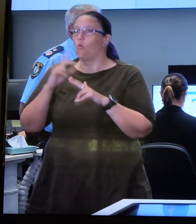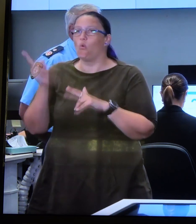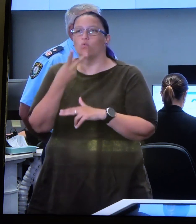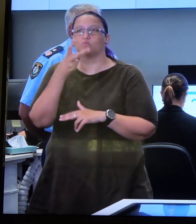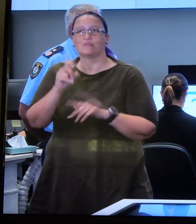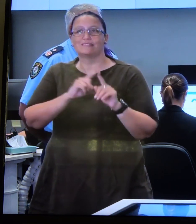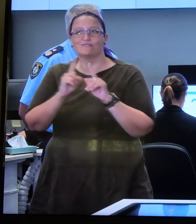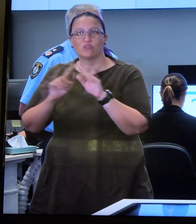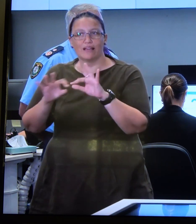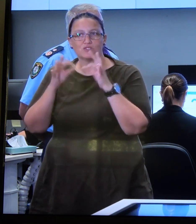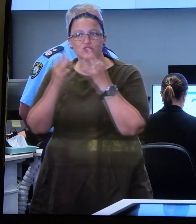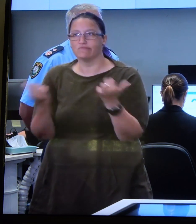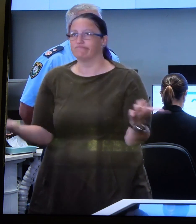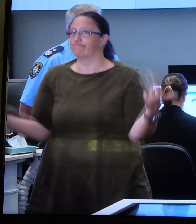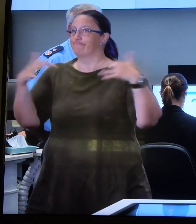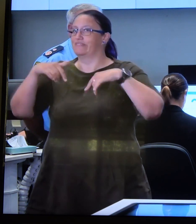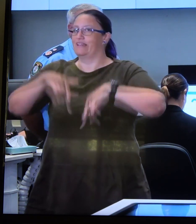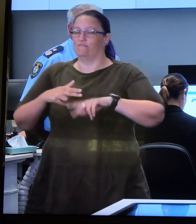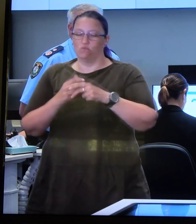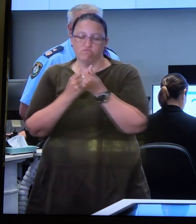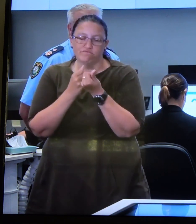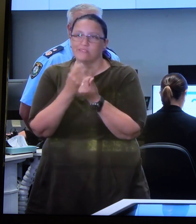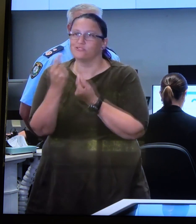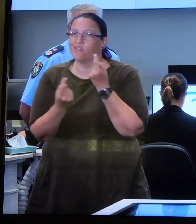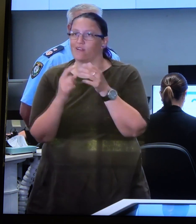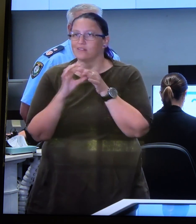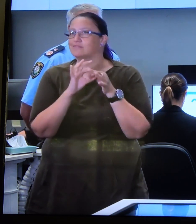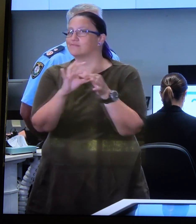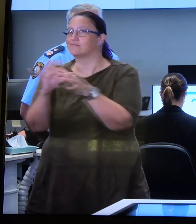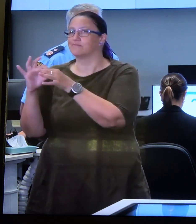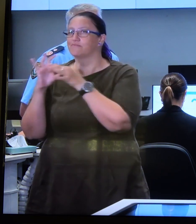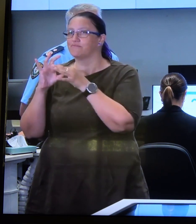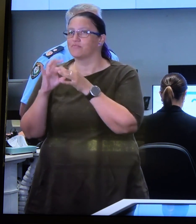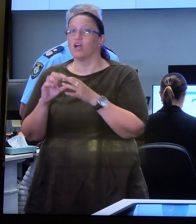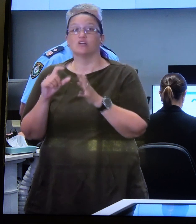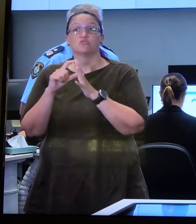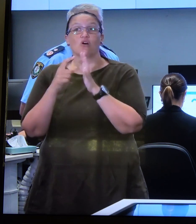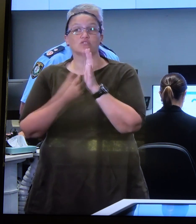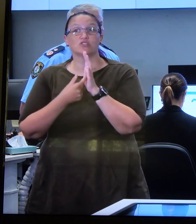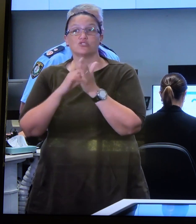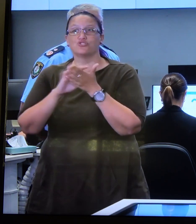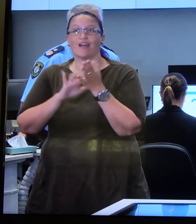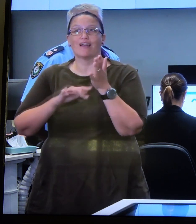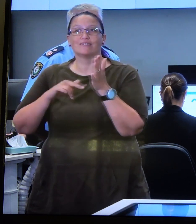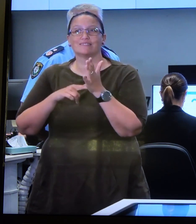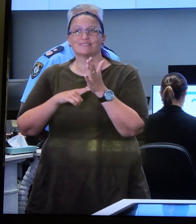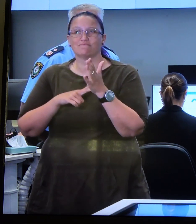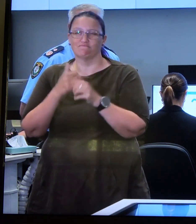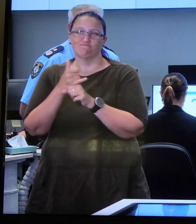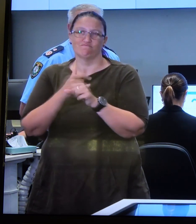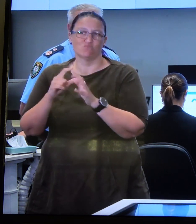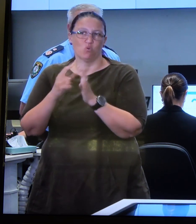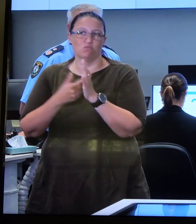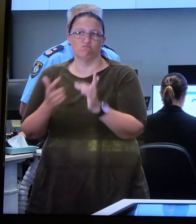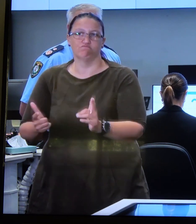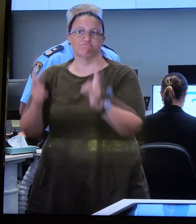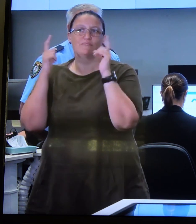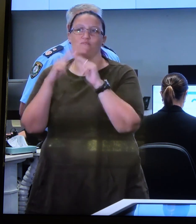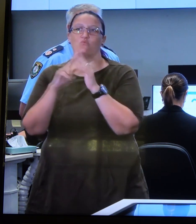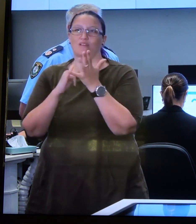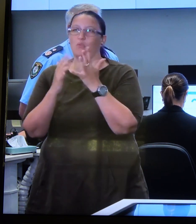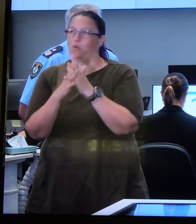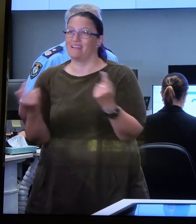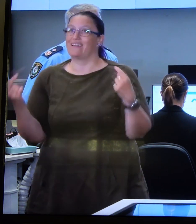where we'll provide the public that vital information, this is where our Chief Medical Officer Dr. Chant will be based, so she'll be able to provide that timely